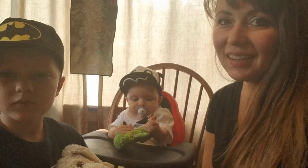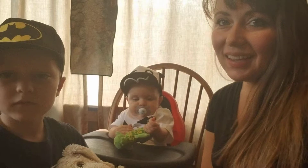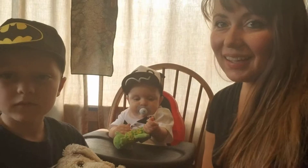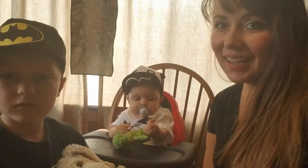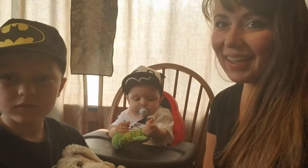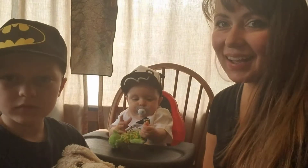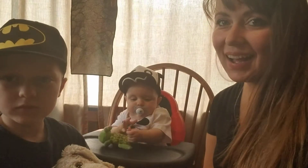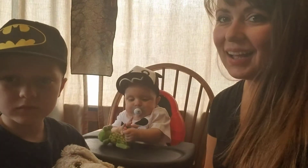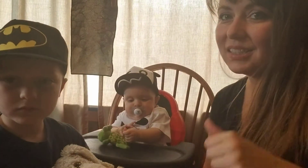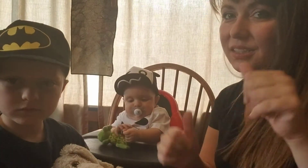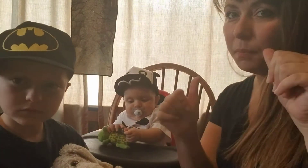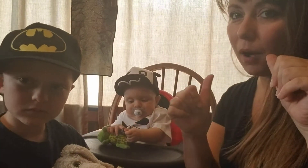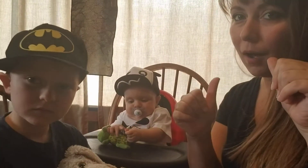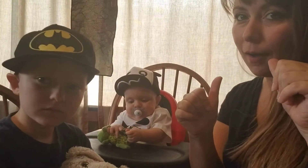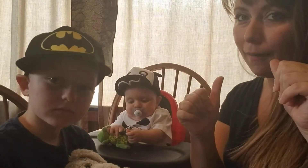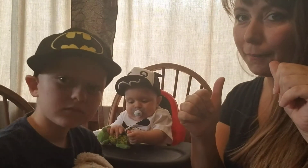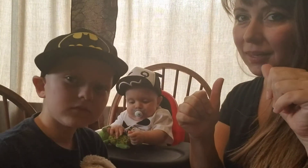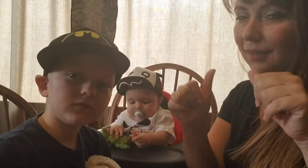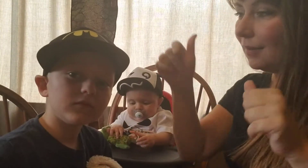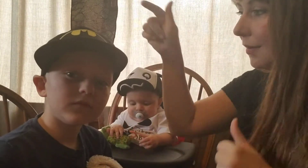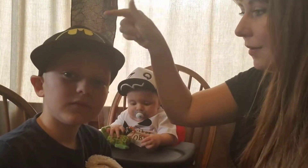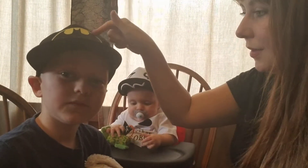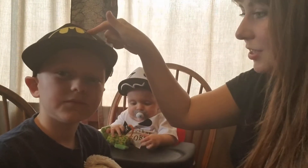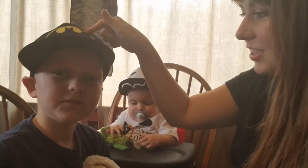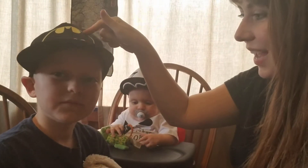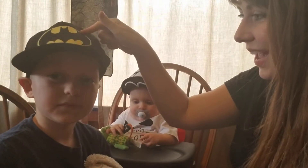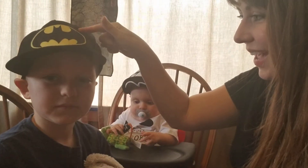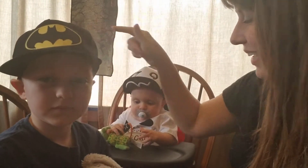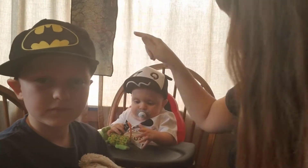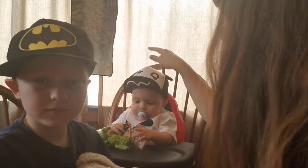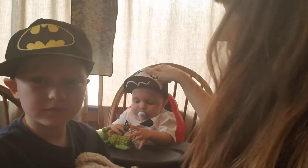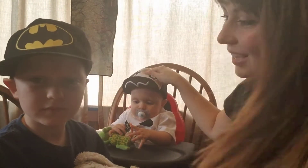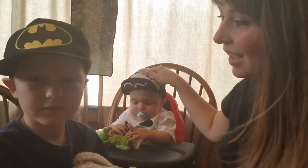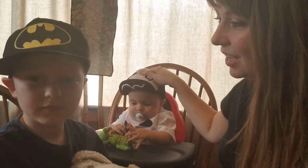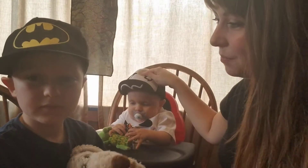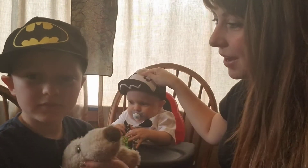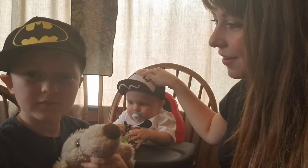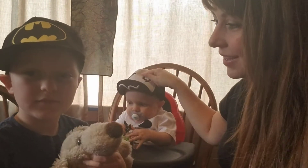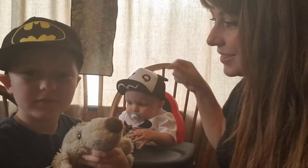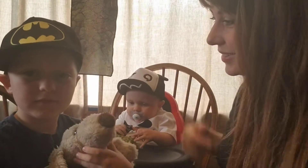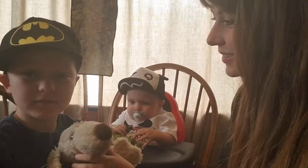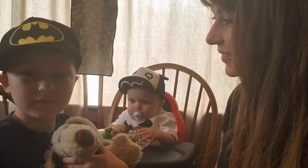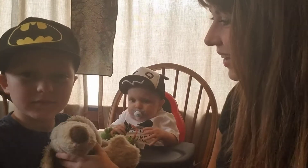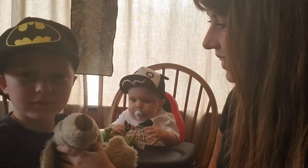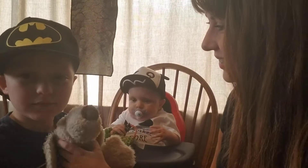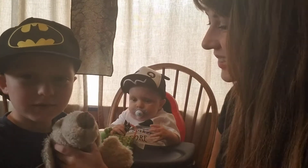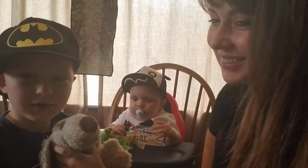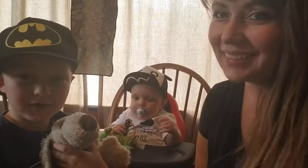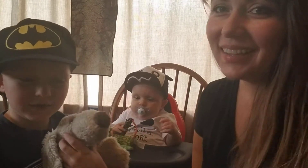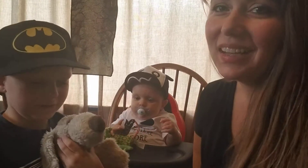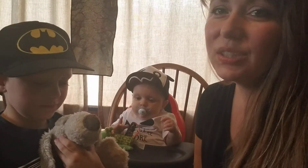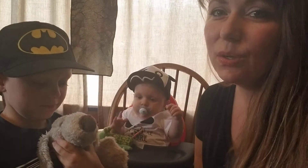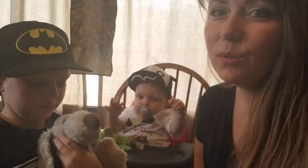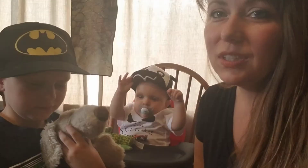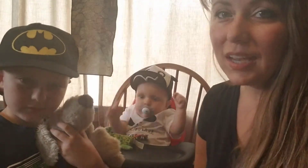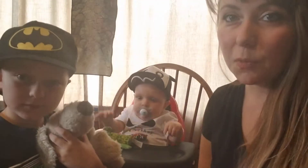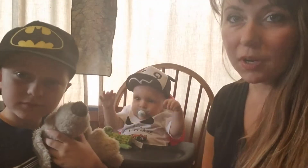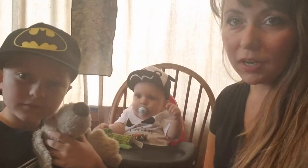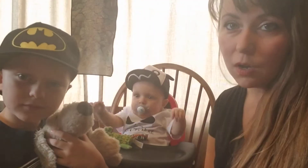Hey guys, it's Bommie, Channing, and Merritt, right? Uh-huh. So today we're going to go